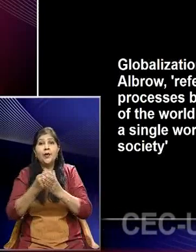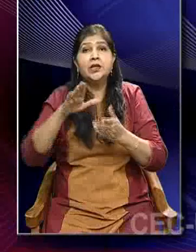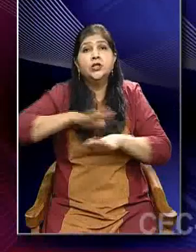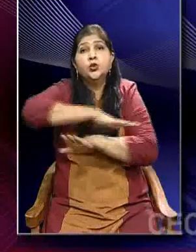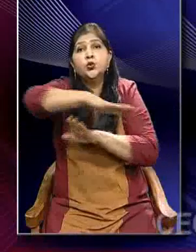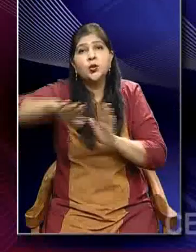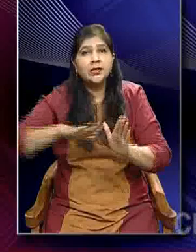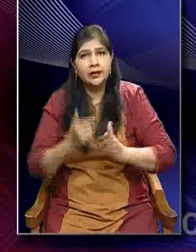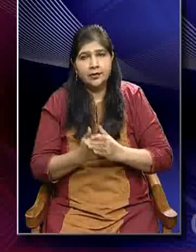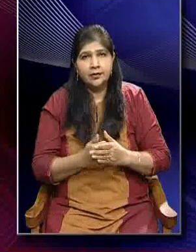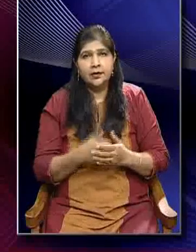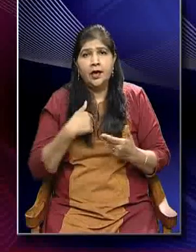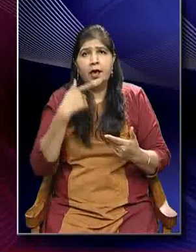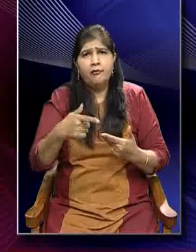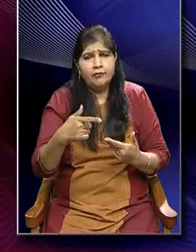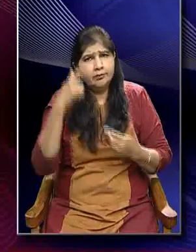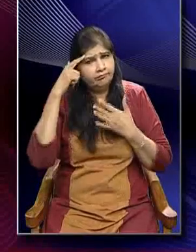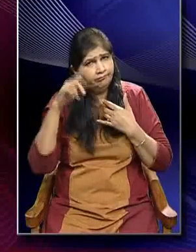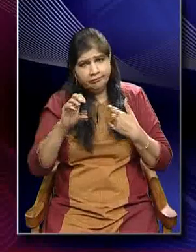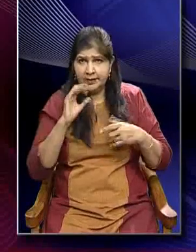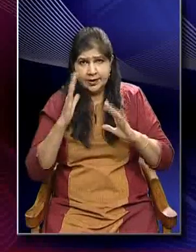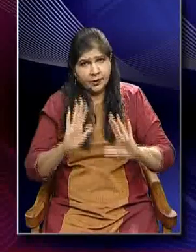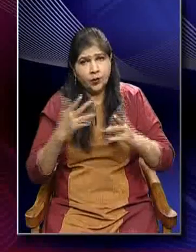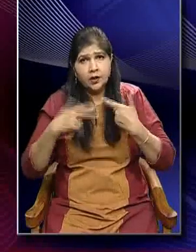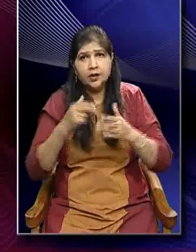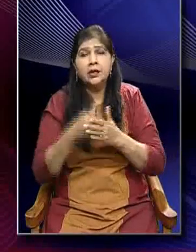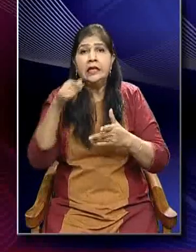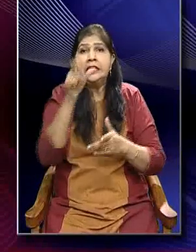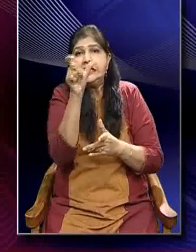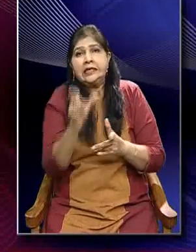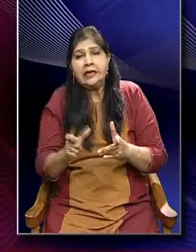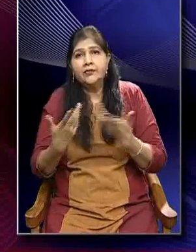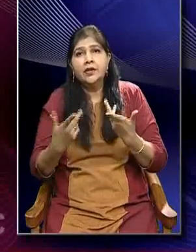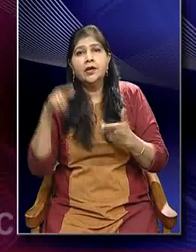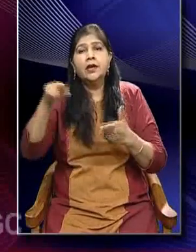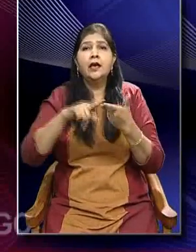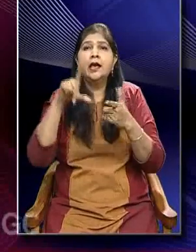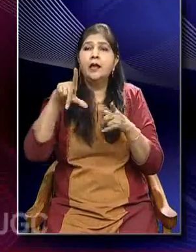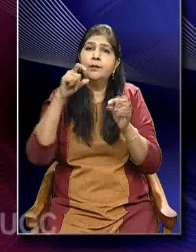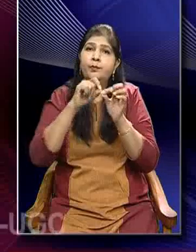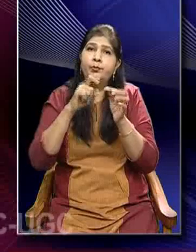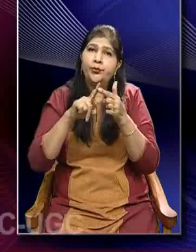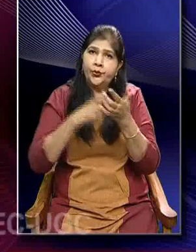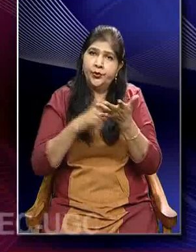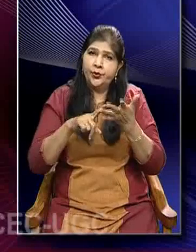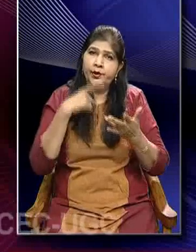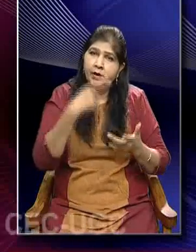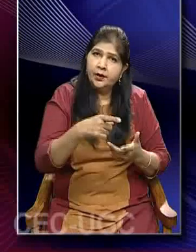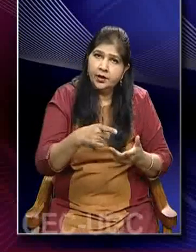society. So, if we understand this definition by Albro, that is,